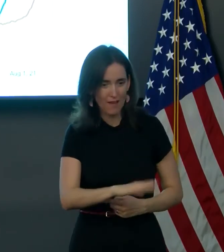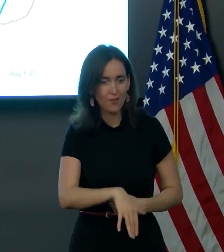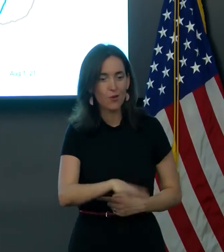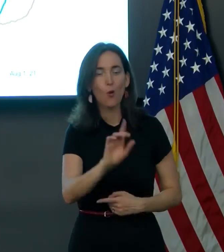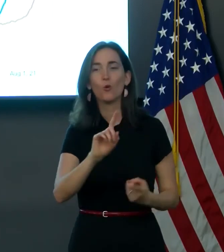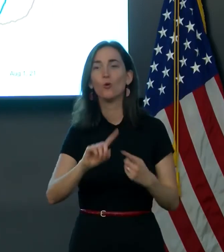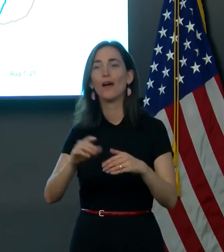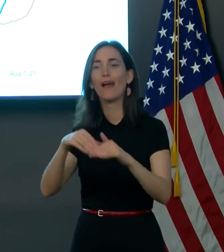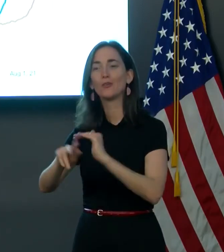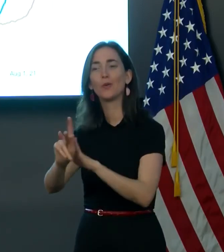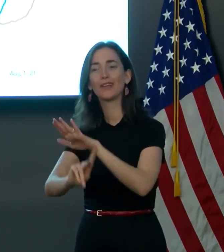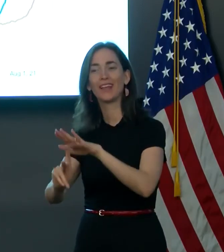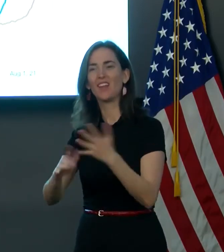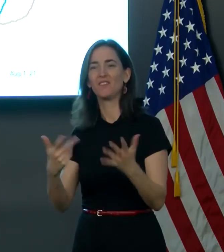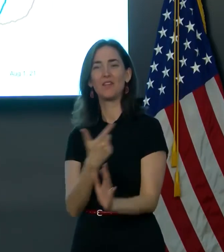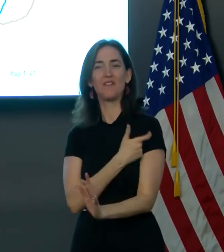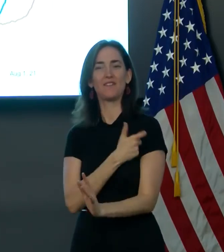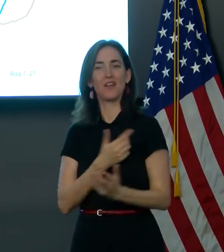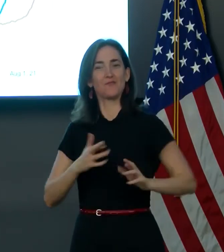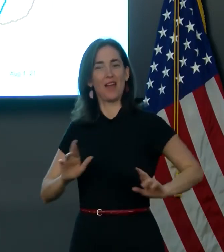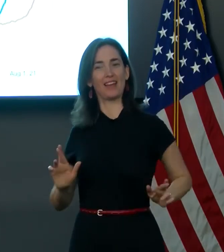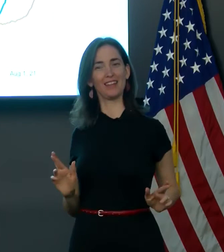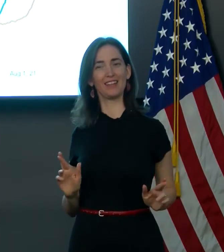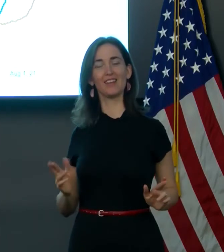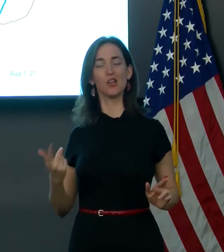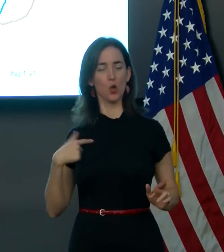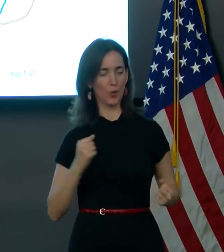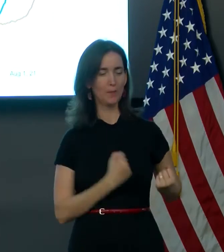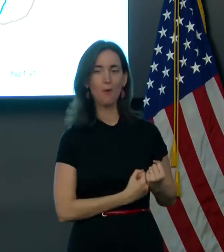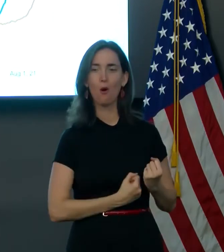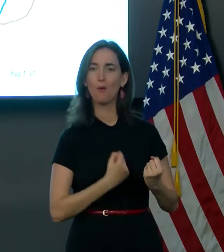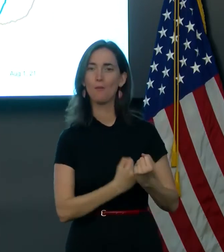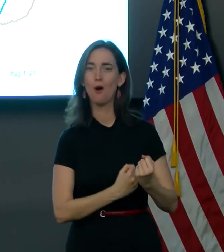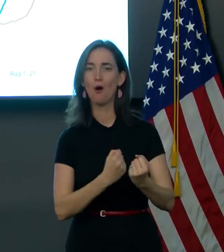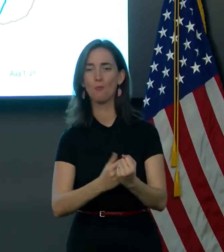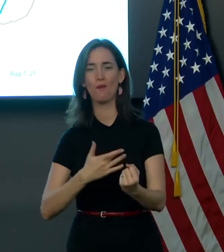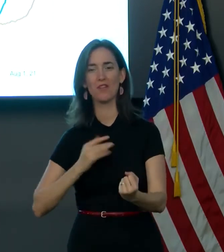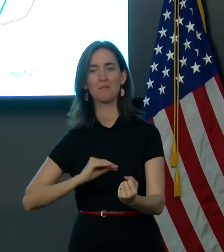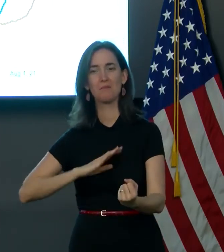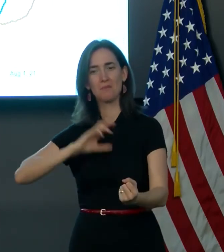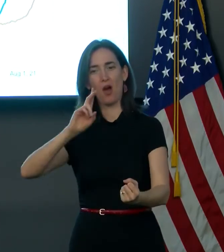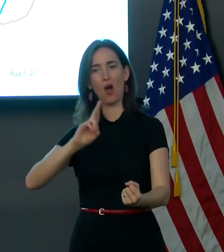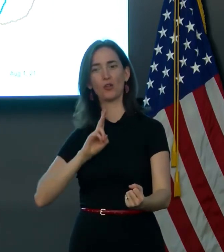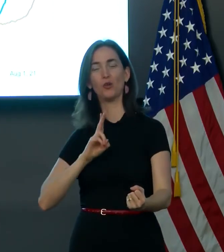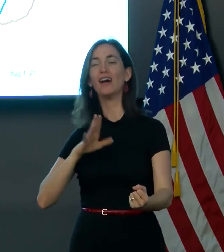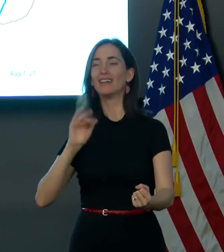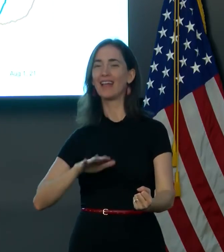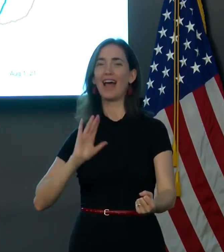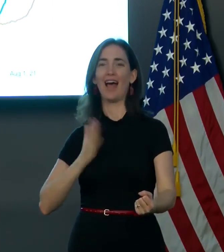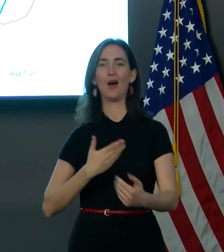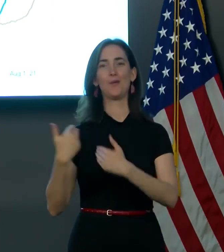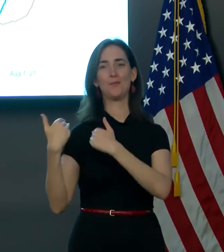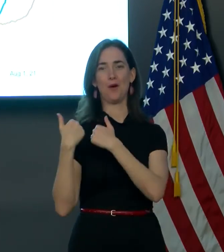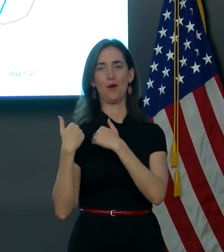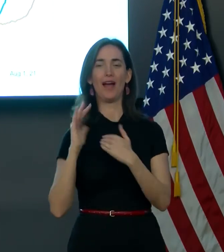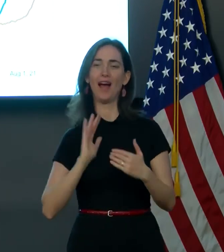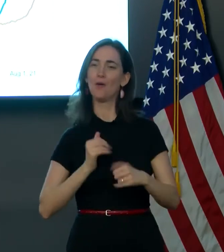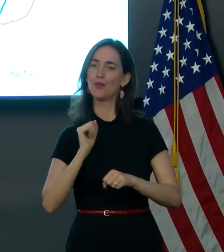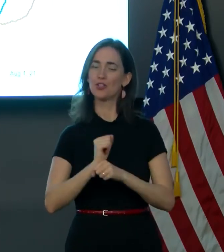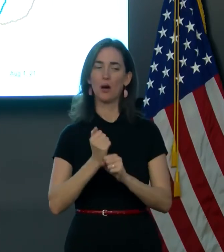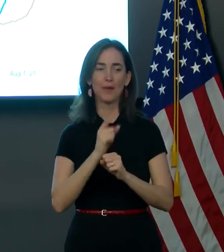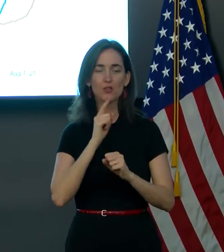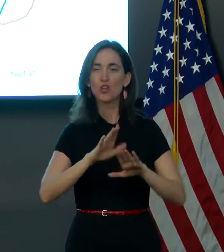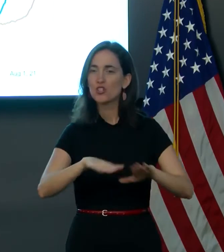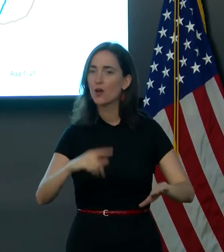their vaccines. This is what we do. It is our job as pediatricians to ensure that children are